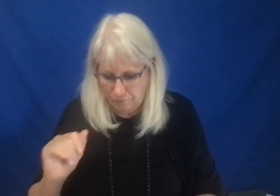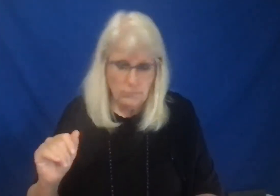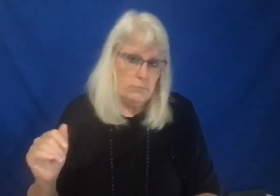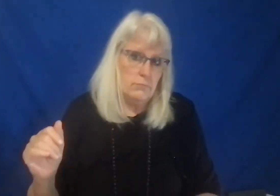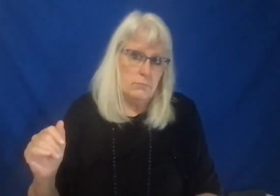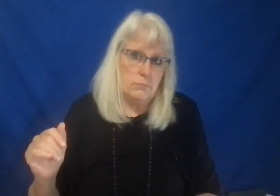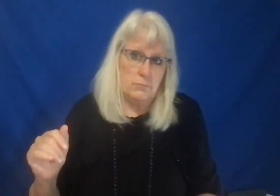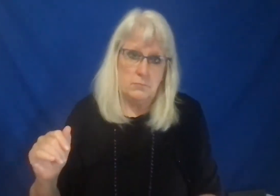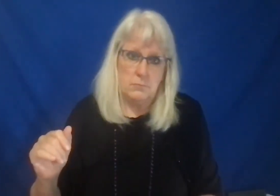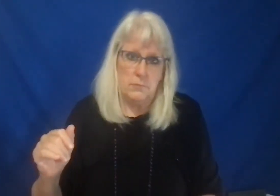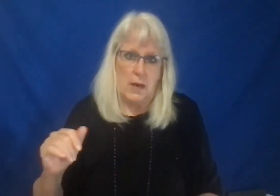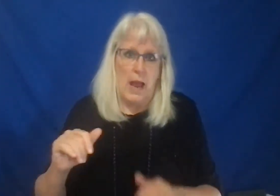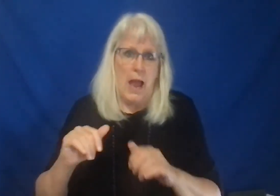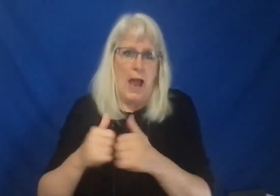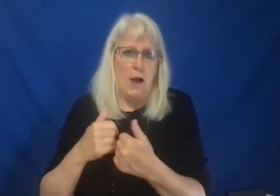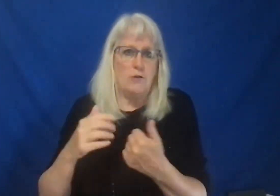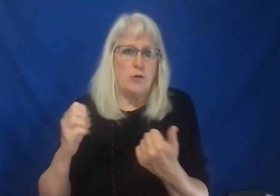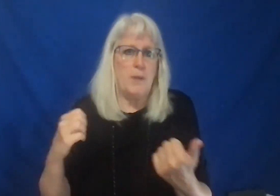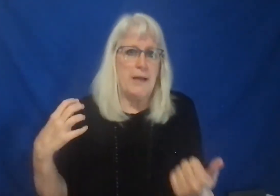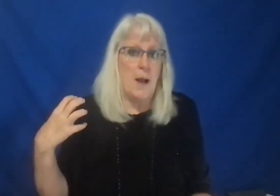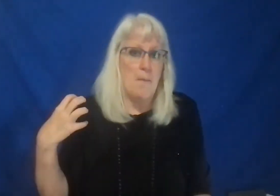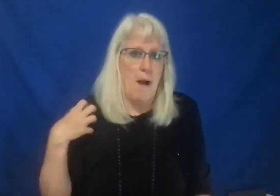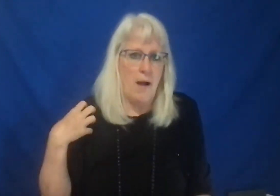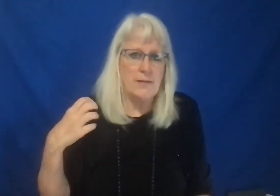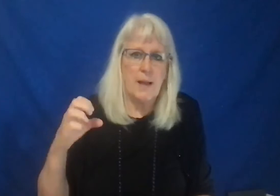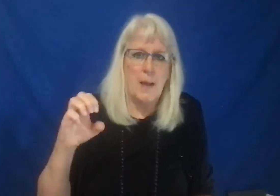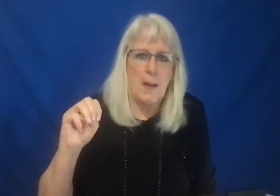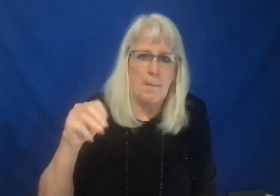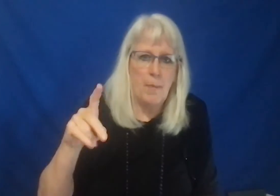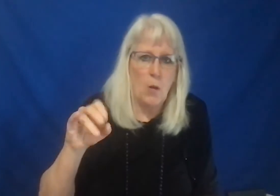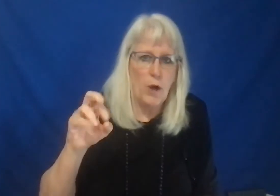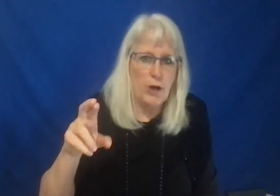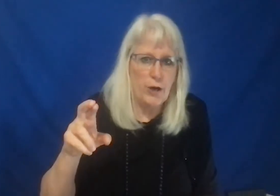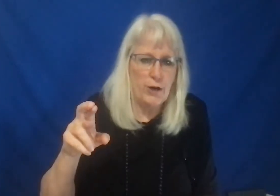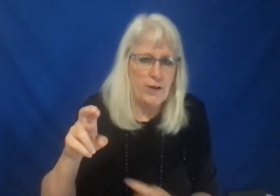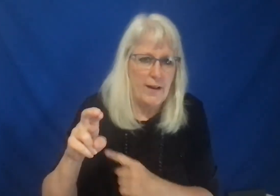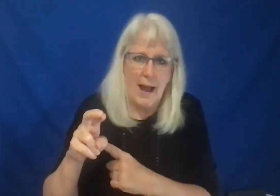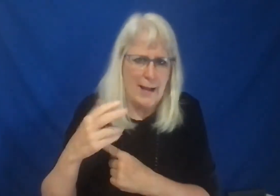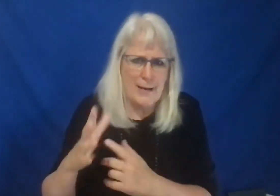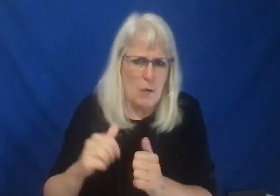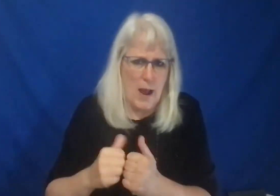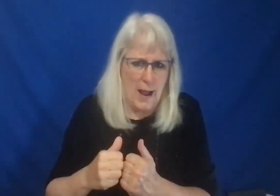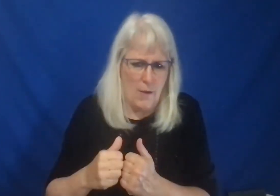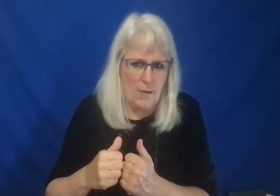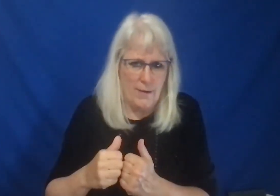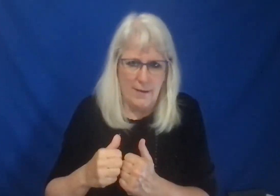how to be an employer. And concept 8 taught me how to be an employer because I'm very blessed to have a beautiful